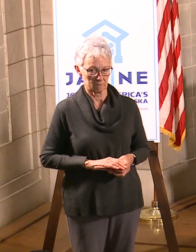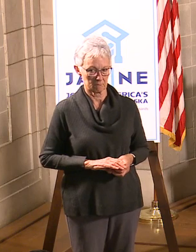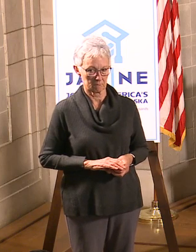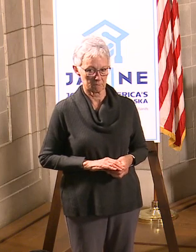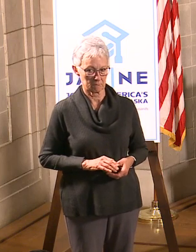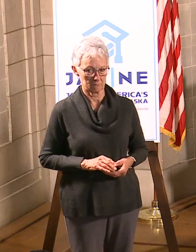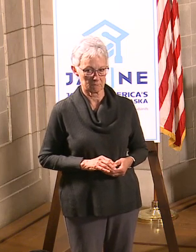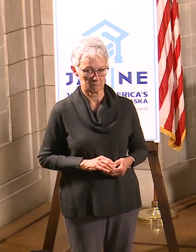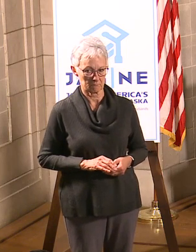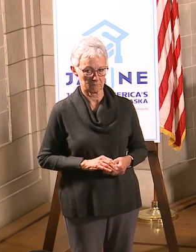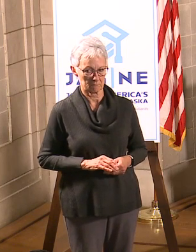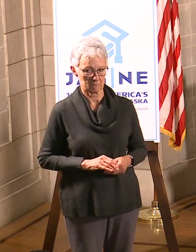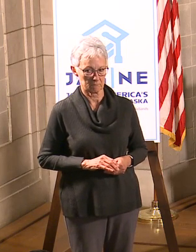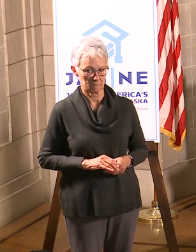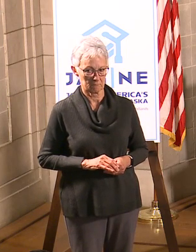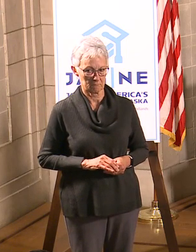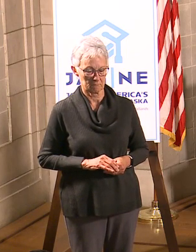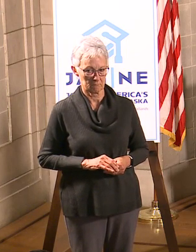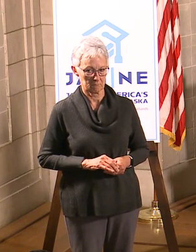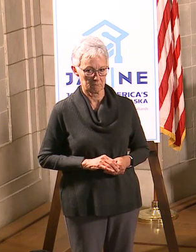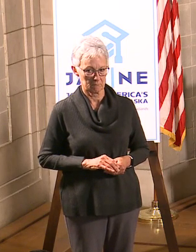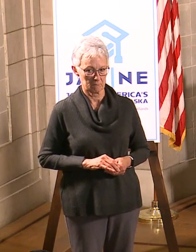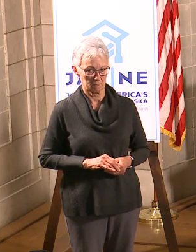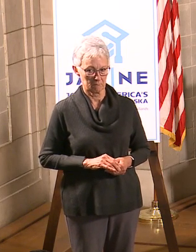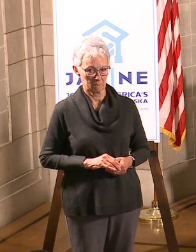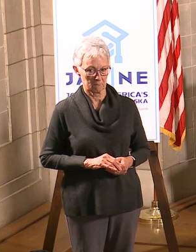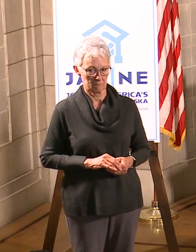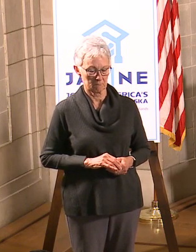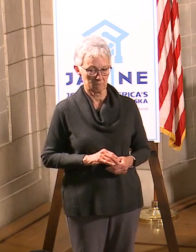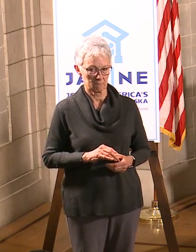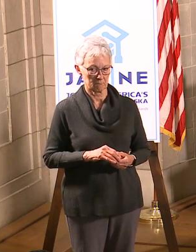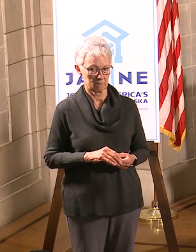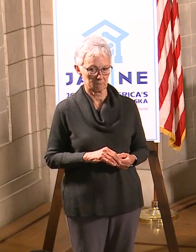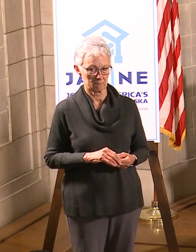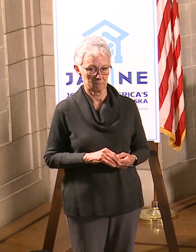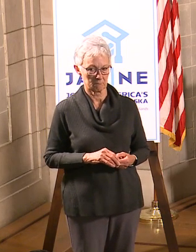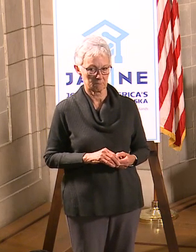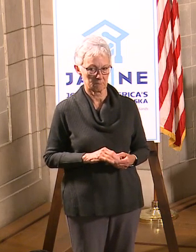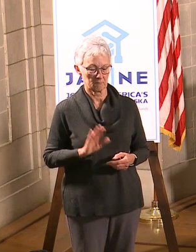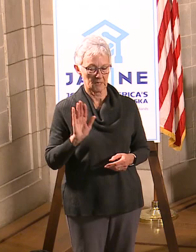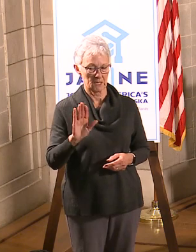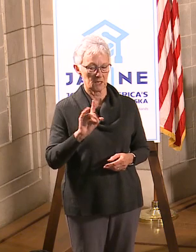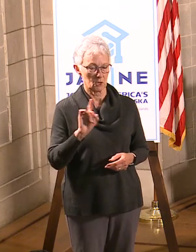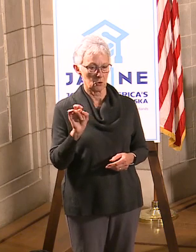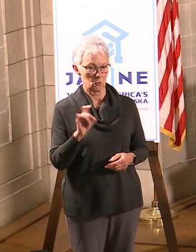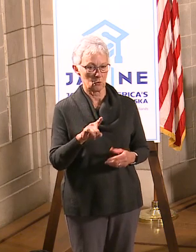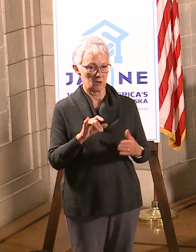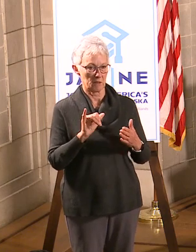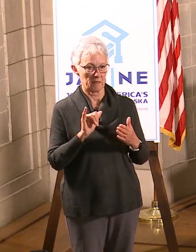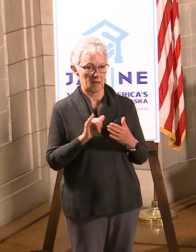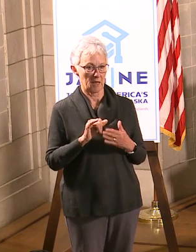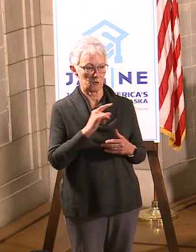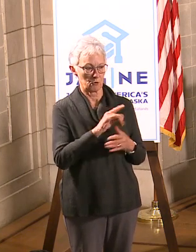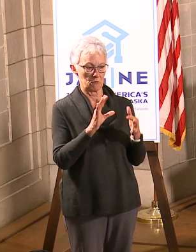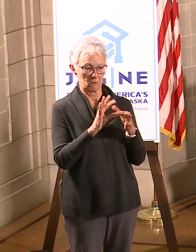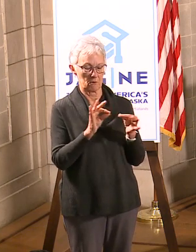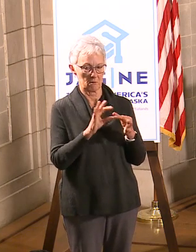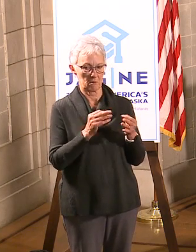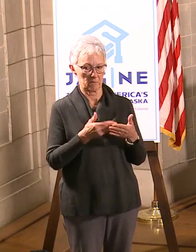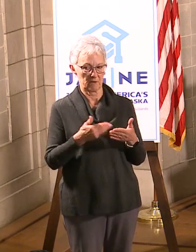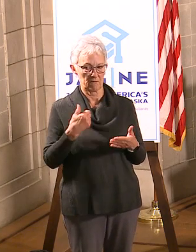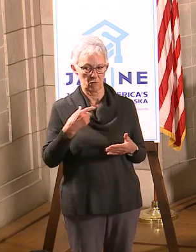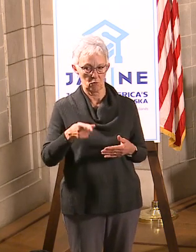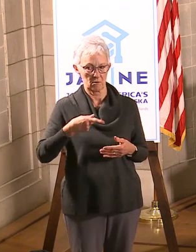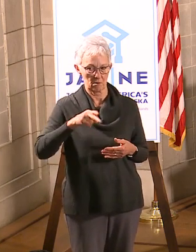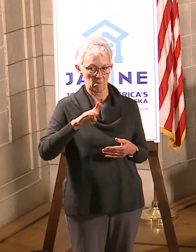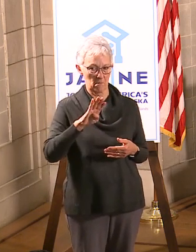the local municipalities enacting mask mandates? And have you taken any steps to ask the Attorney General if that's within